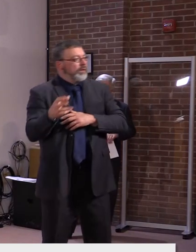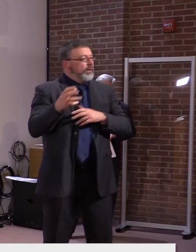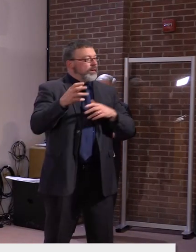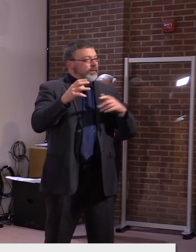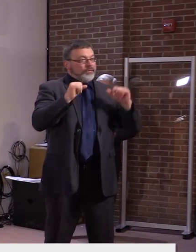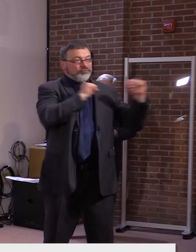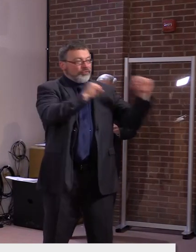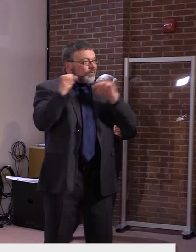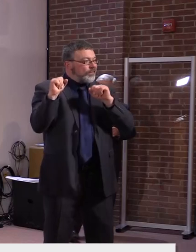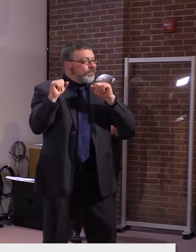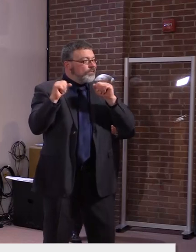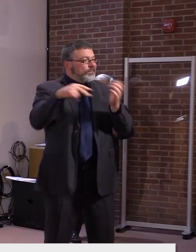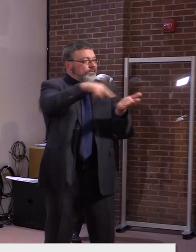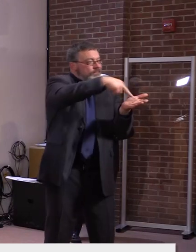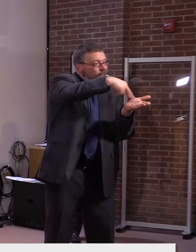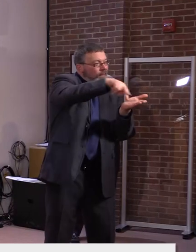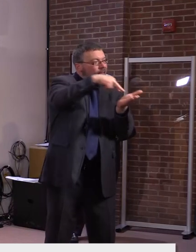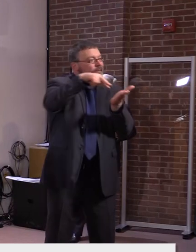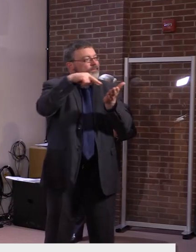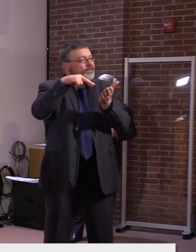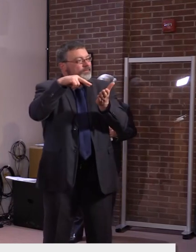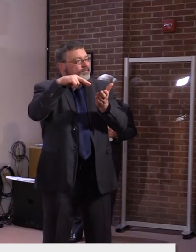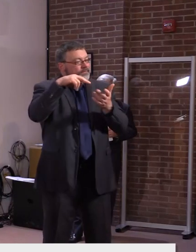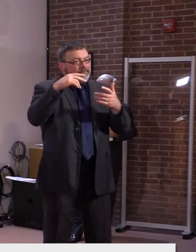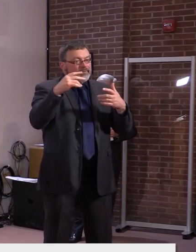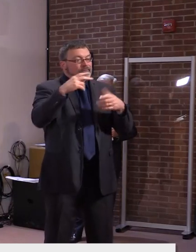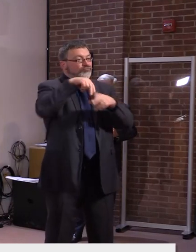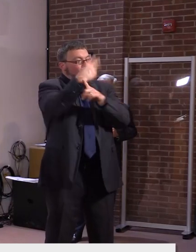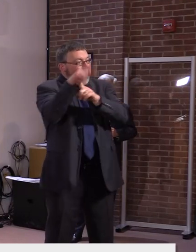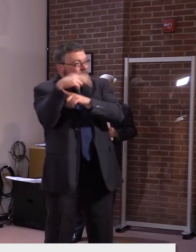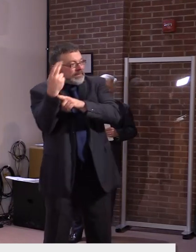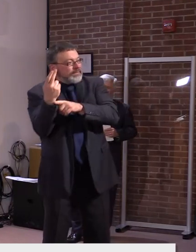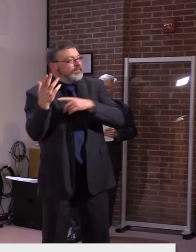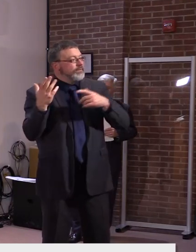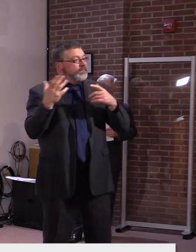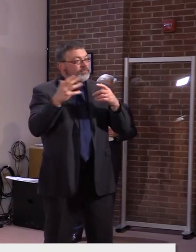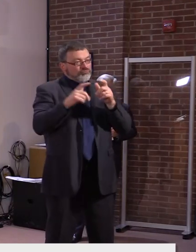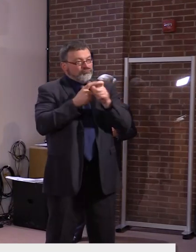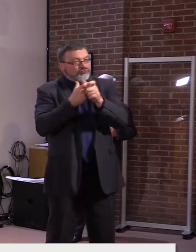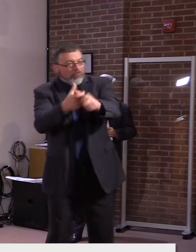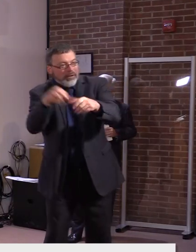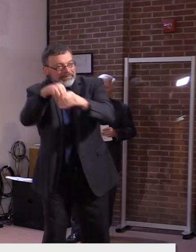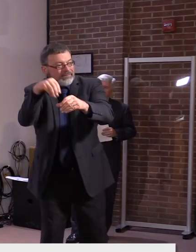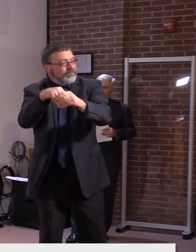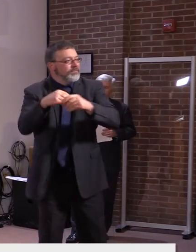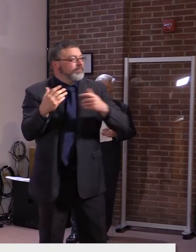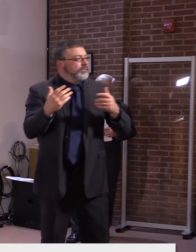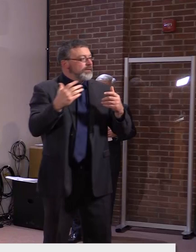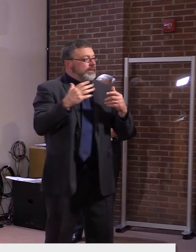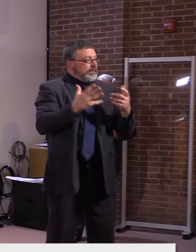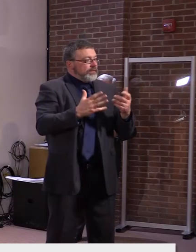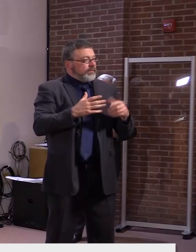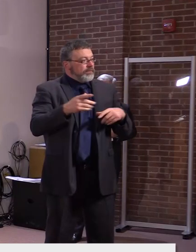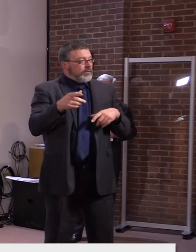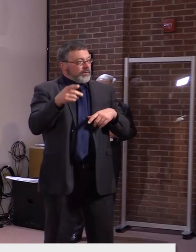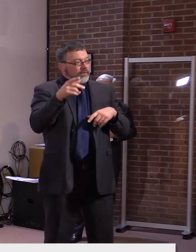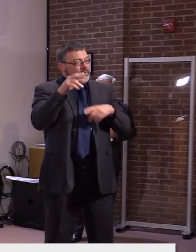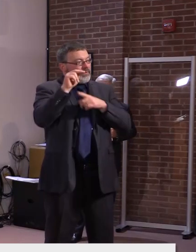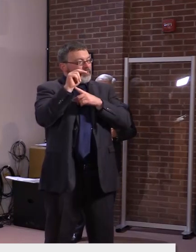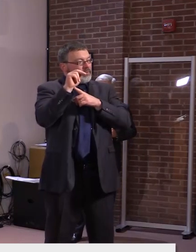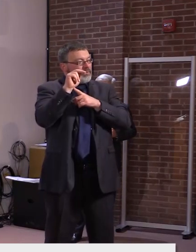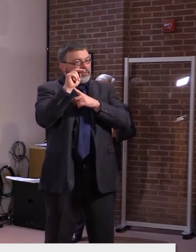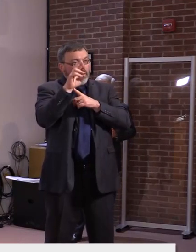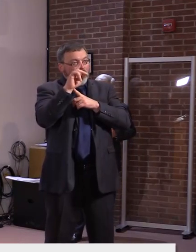cheer, dance, gymnastics, hockey, indoor track and wrestling. as well as Nordic skiing, downhill skiing, and